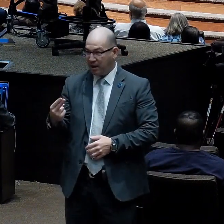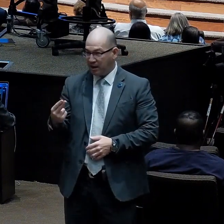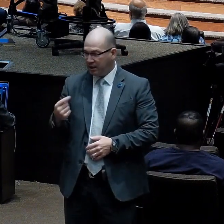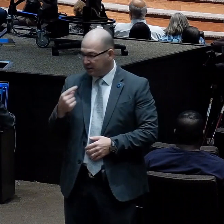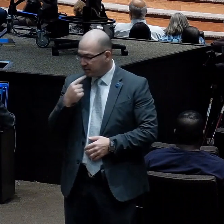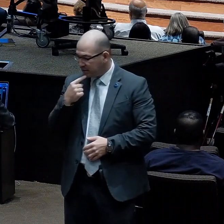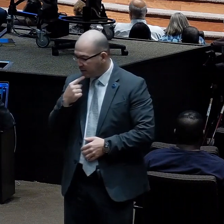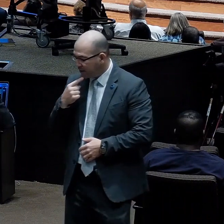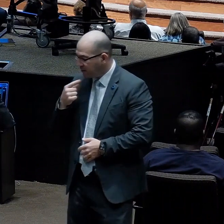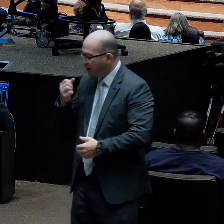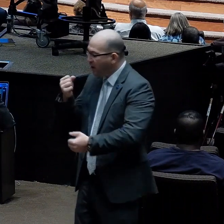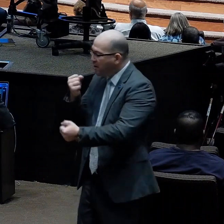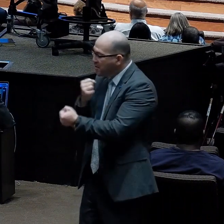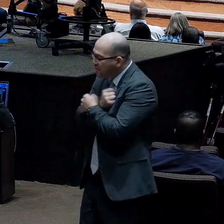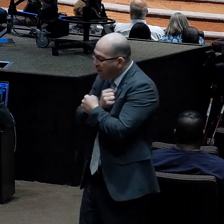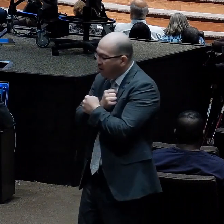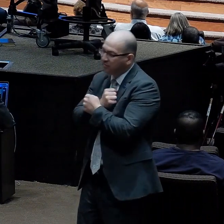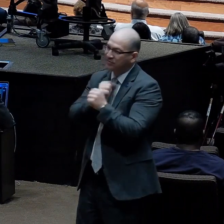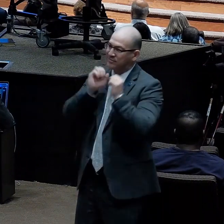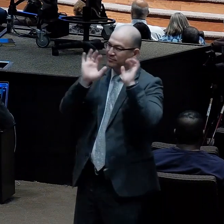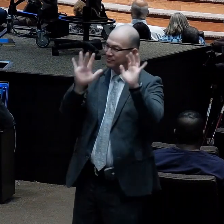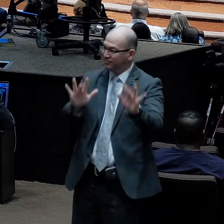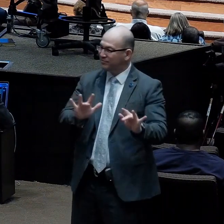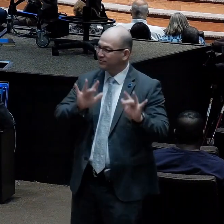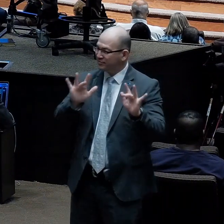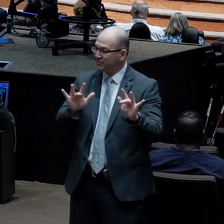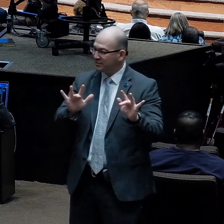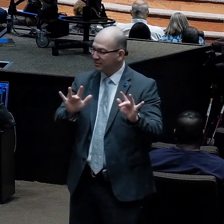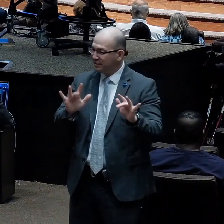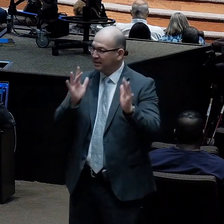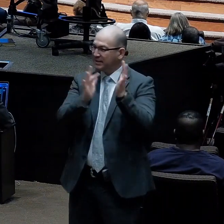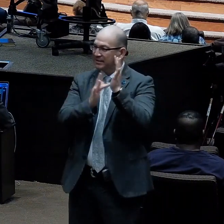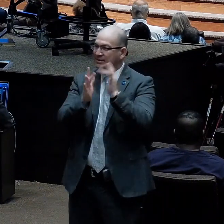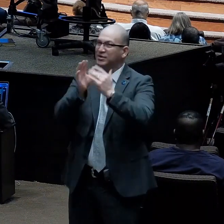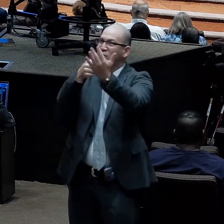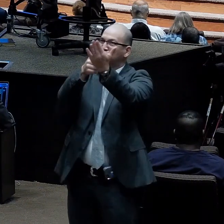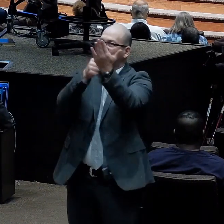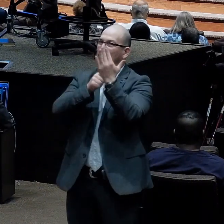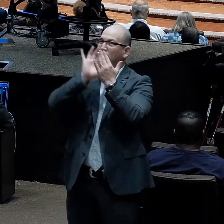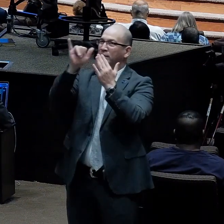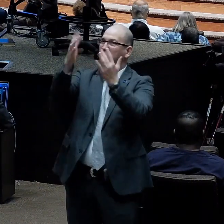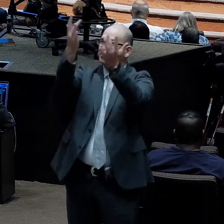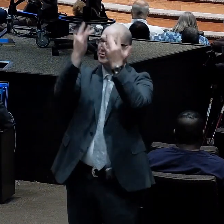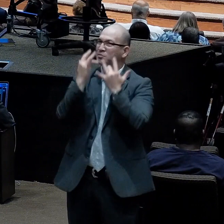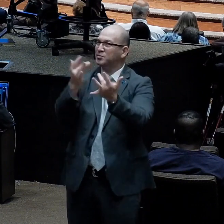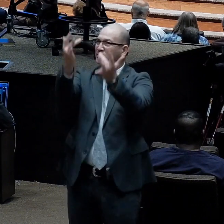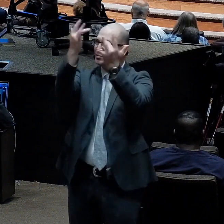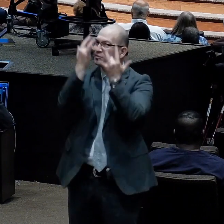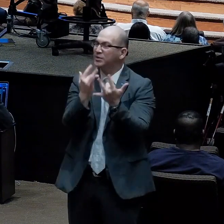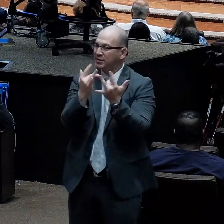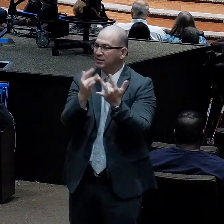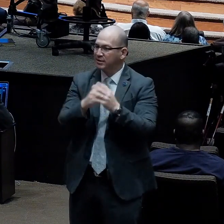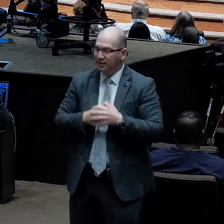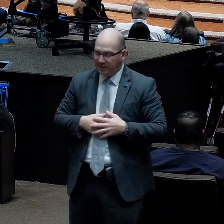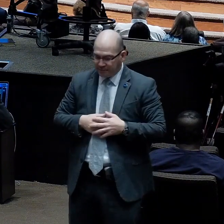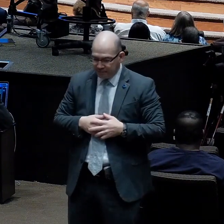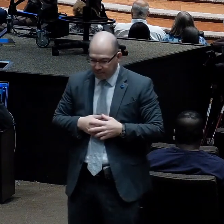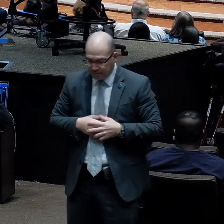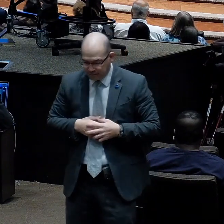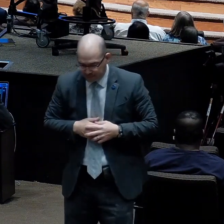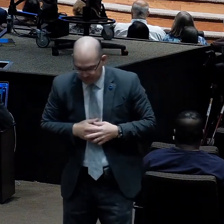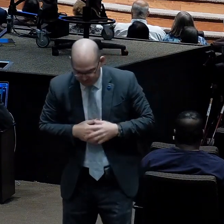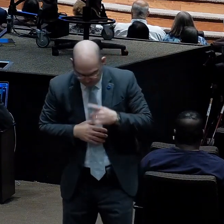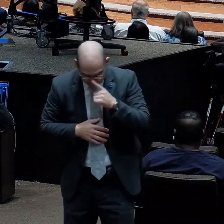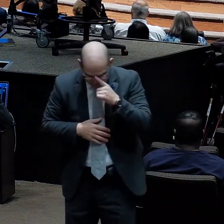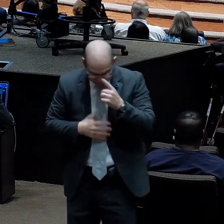mercy. And Jesus showed mercy. Now, I want to speak to you as believers tonight.